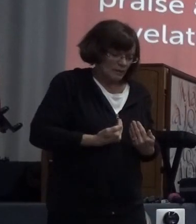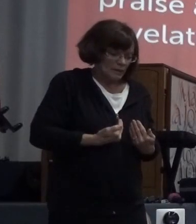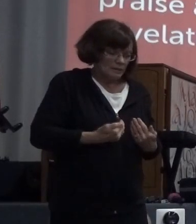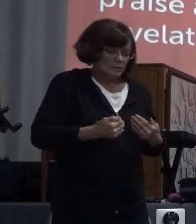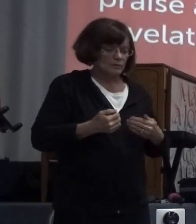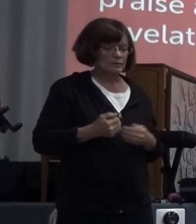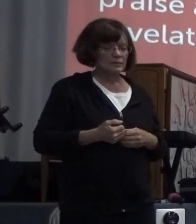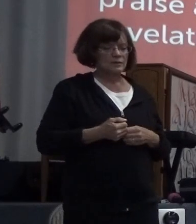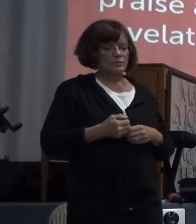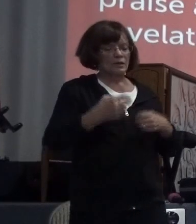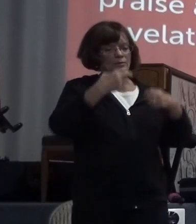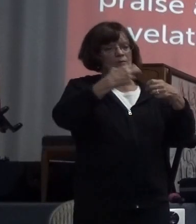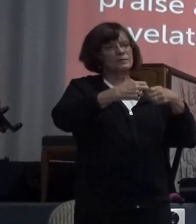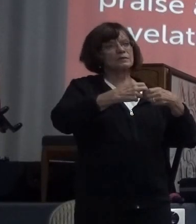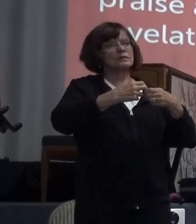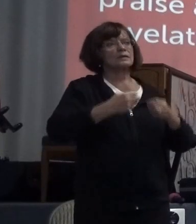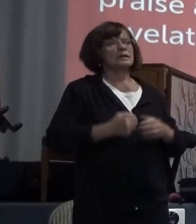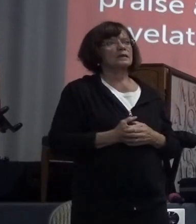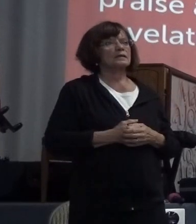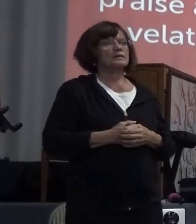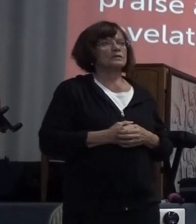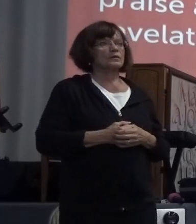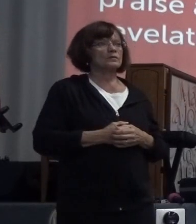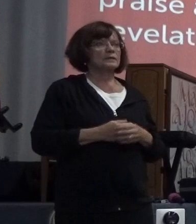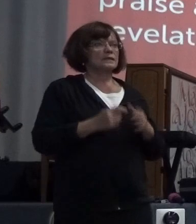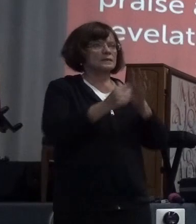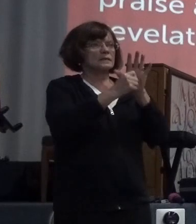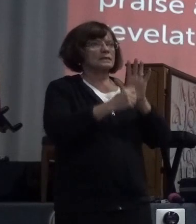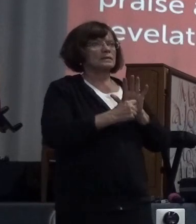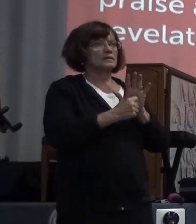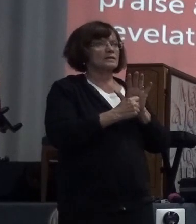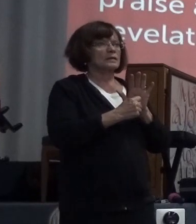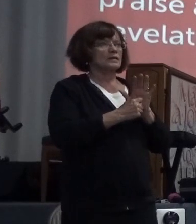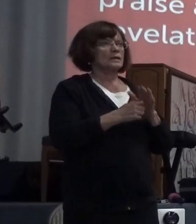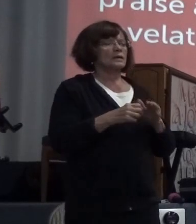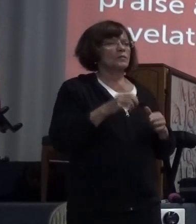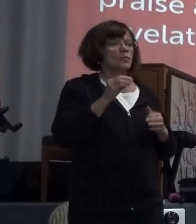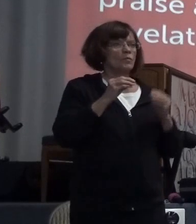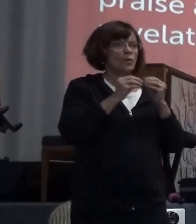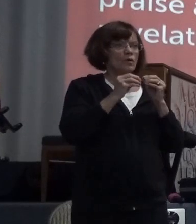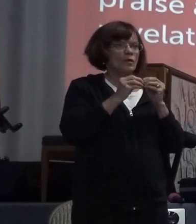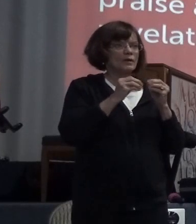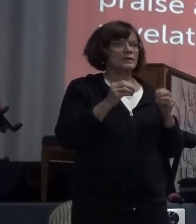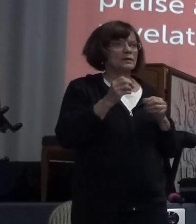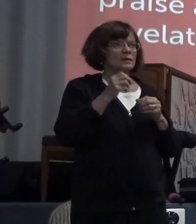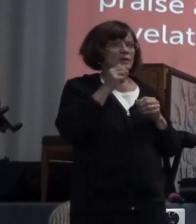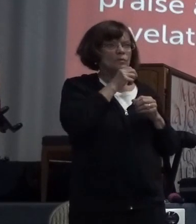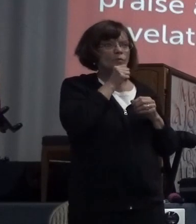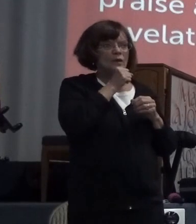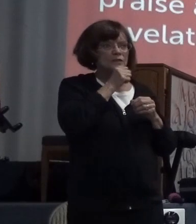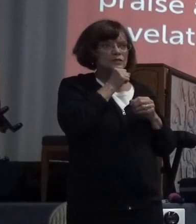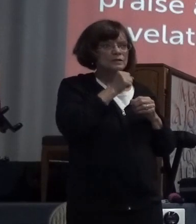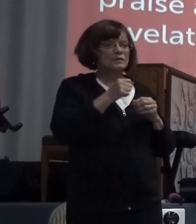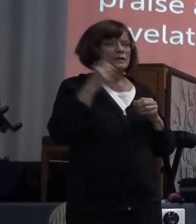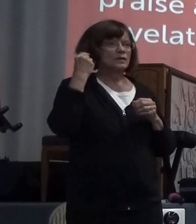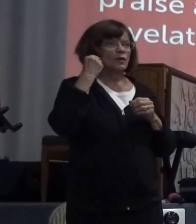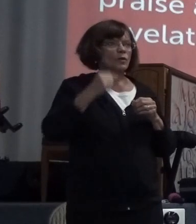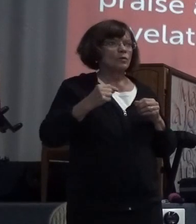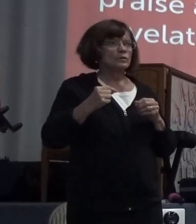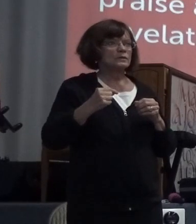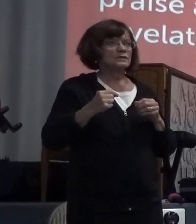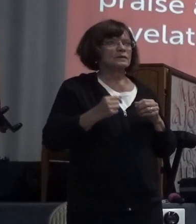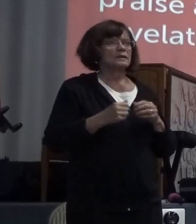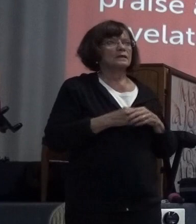So that the tested genuineness of your faith, more precious than gold, that perishes, though it is tested by fire, may be